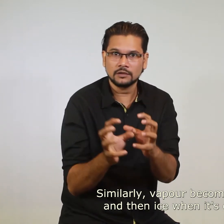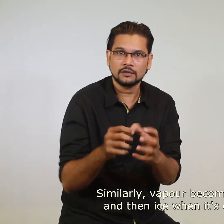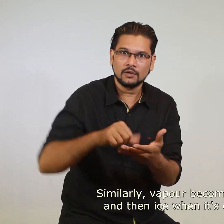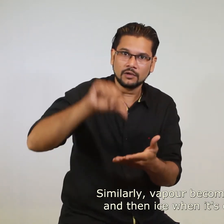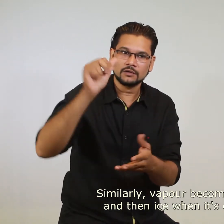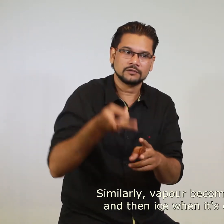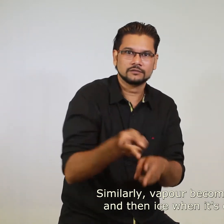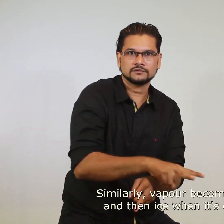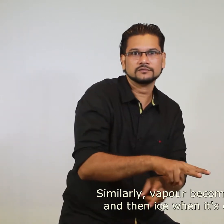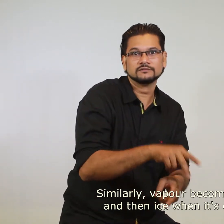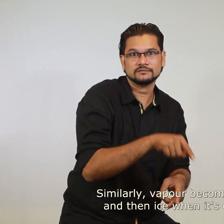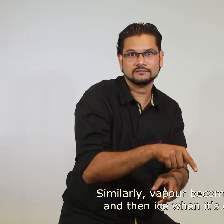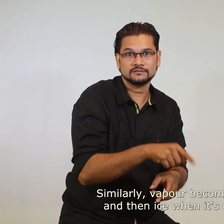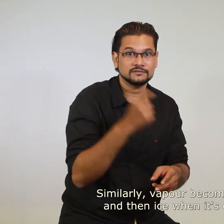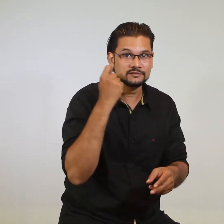then ice when it's cooled.